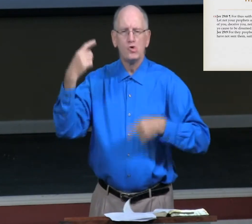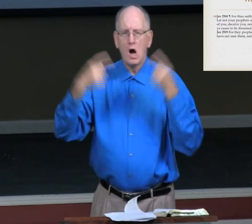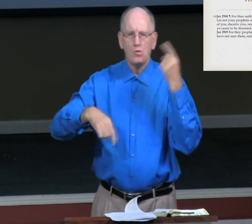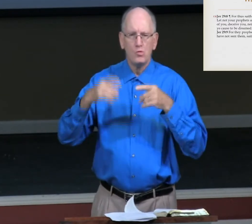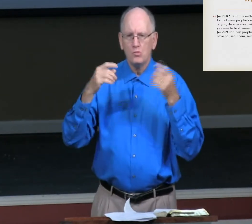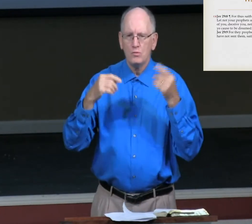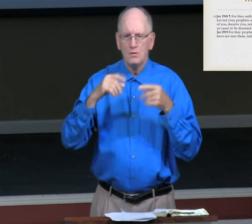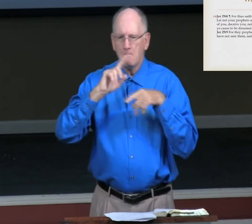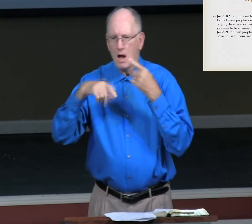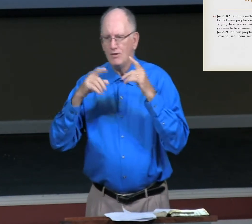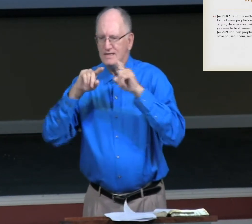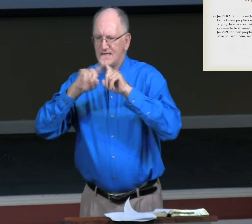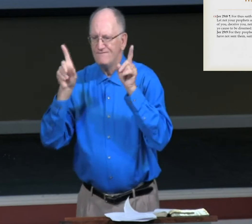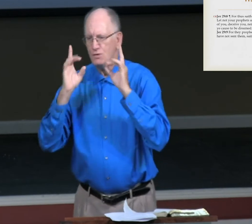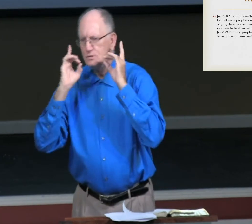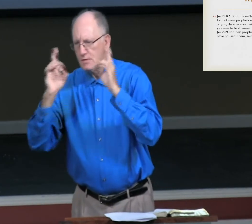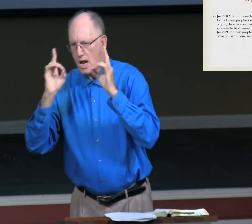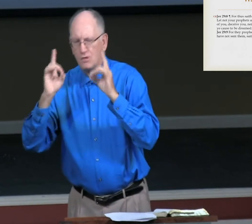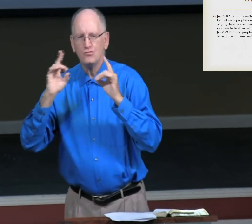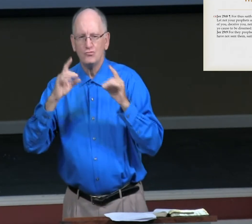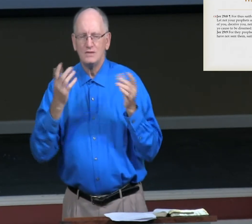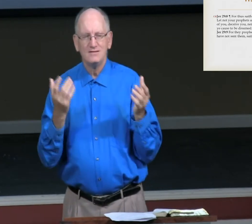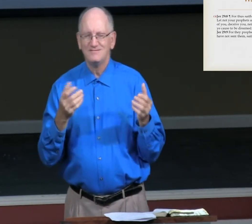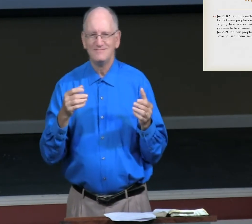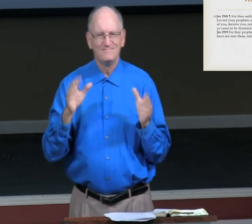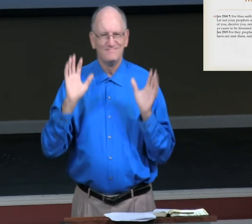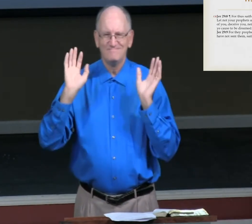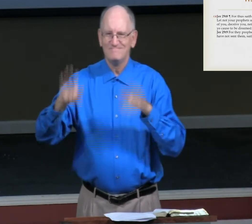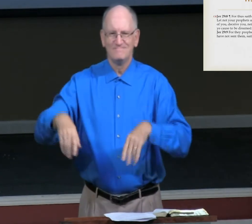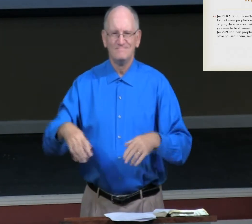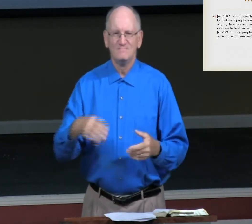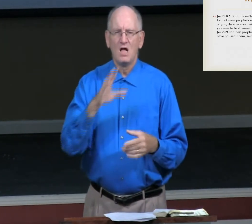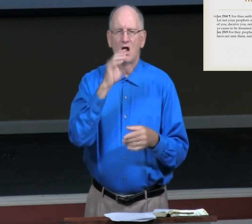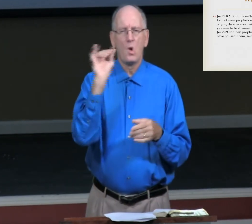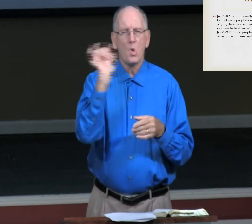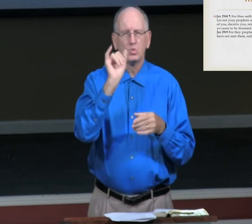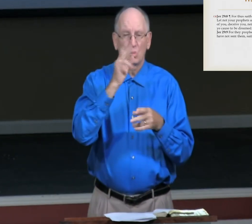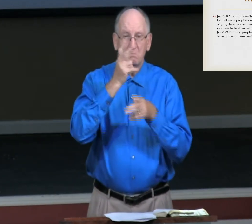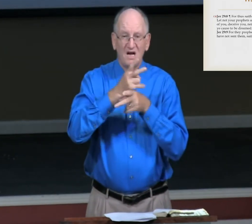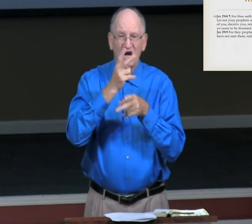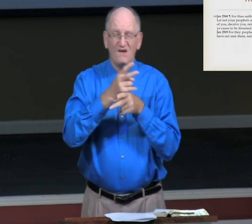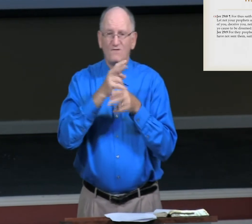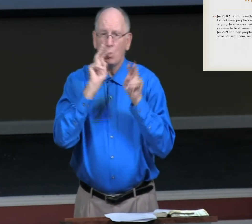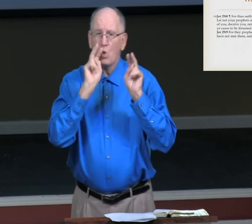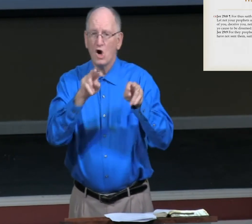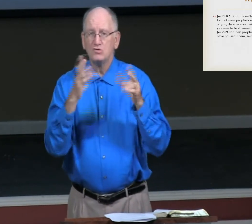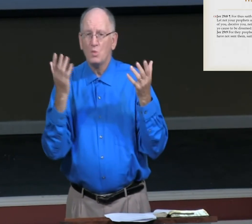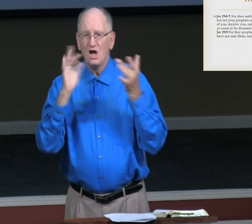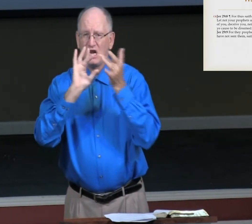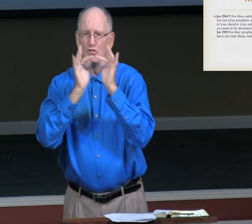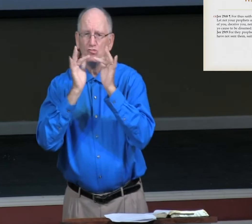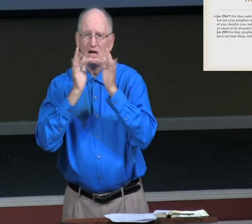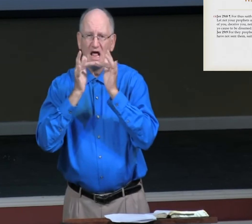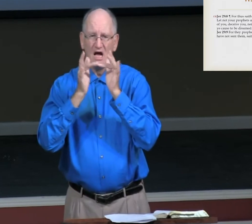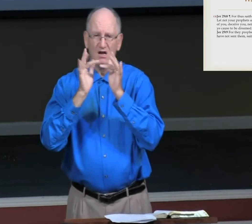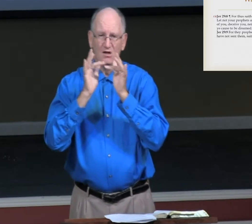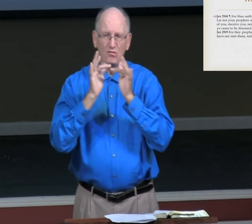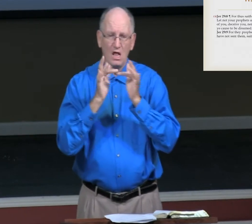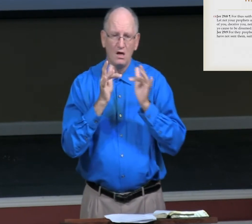not worth arguing about different doctrines or anything. But also be careful and watch out. You